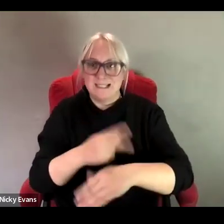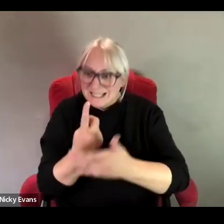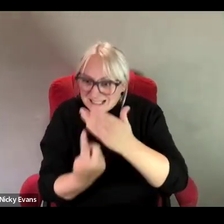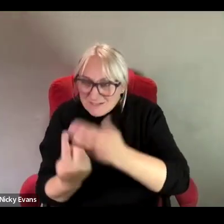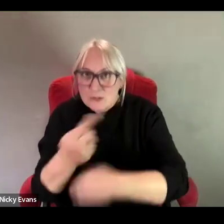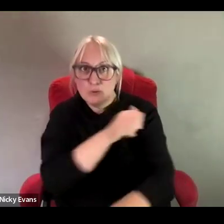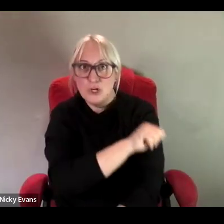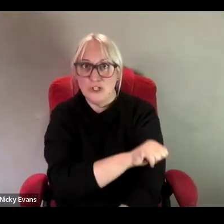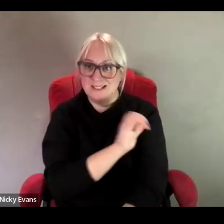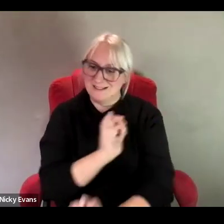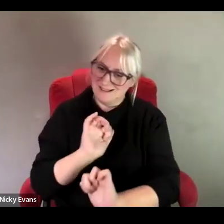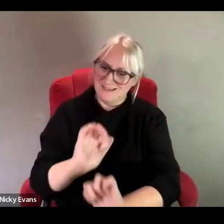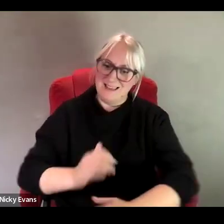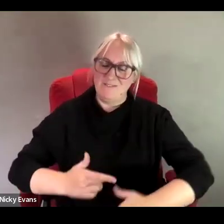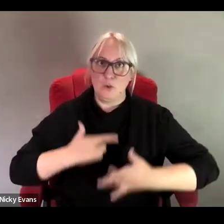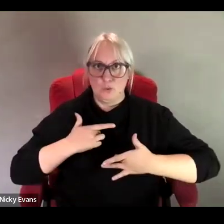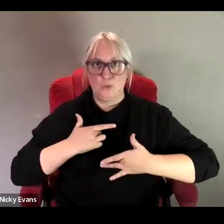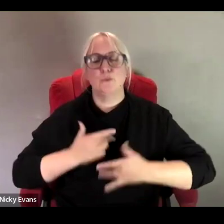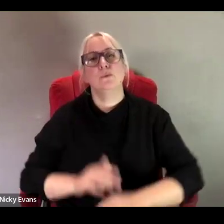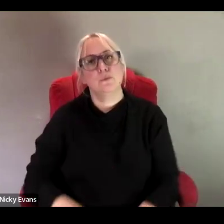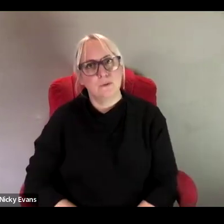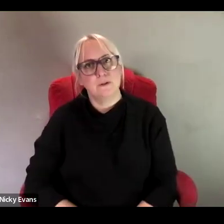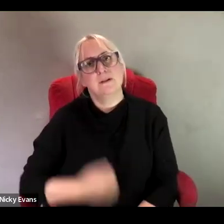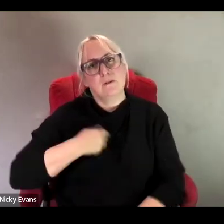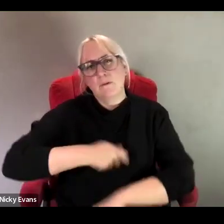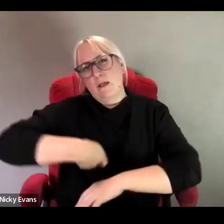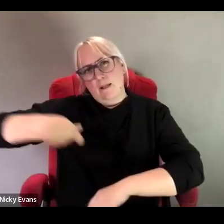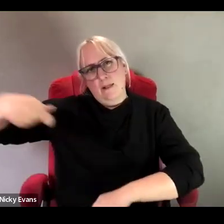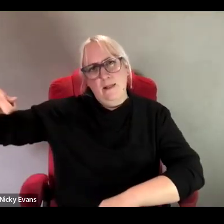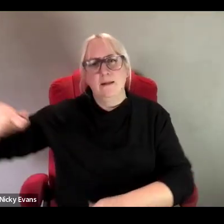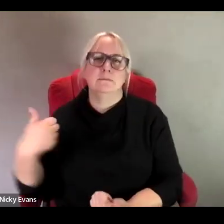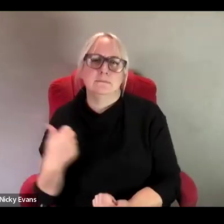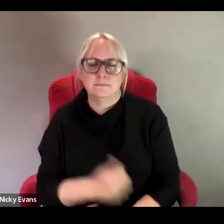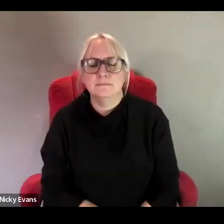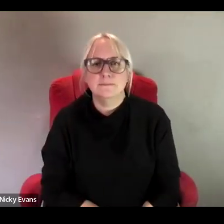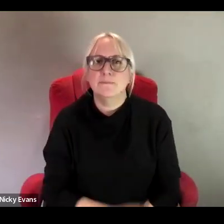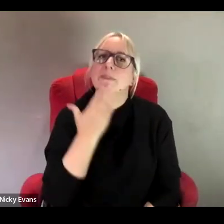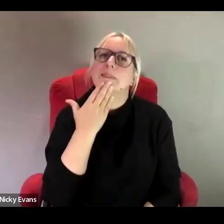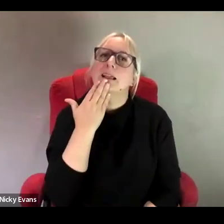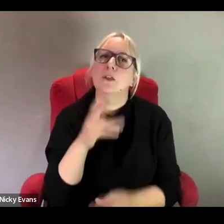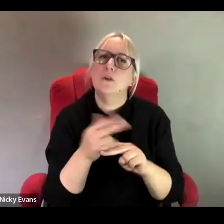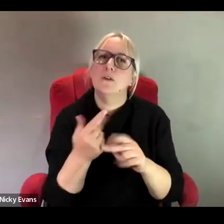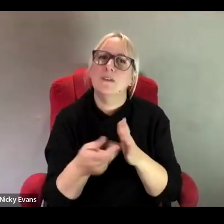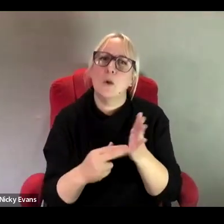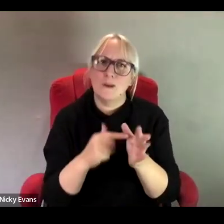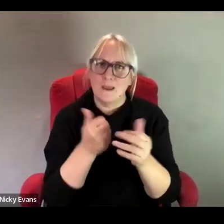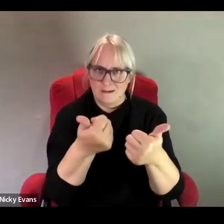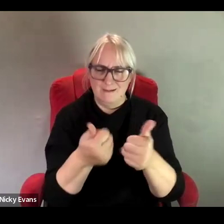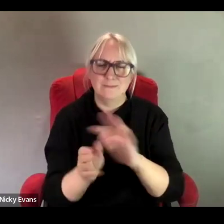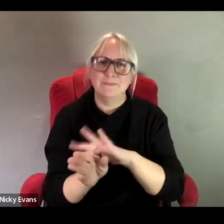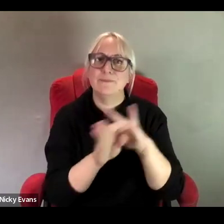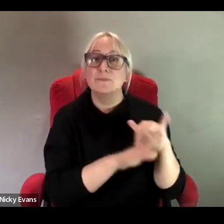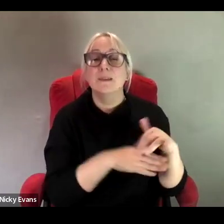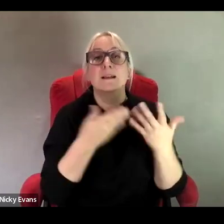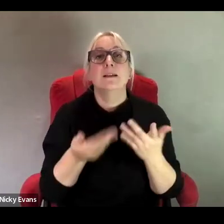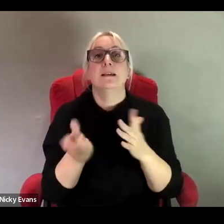So sorry for going on so long, but yeah. Thanks, Fiona. Right, Daria, over to